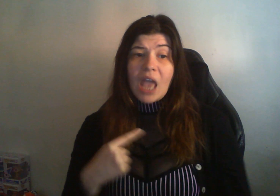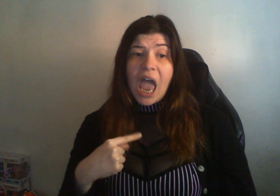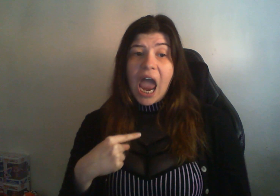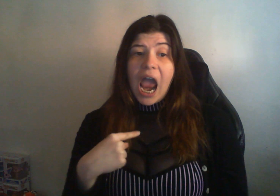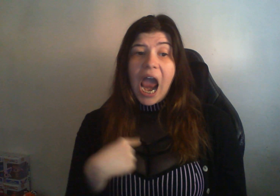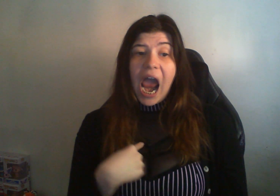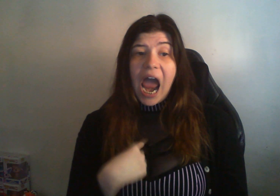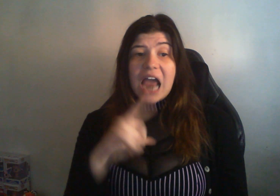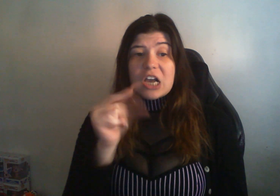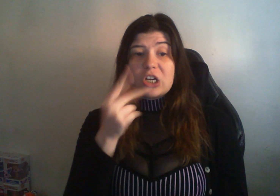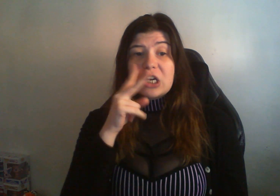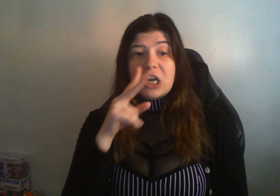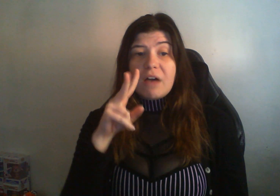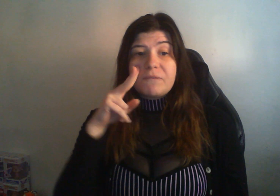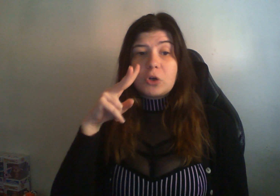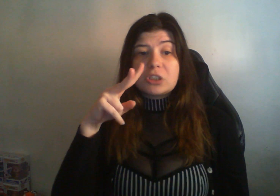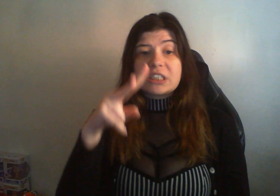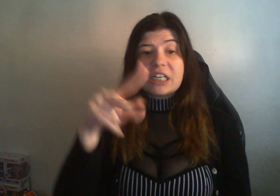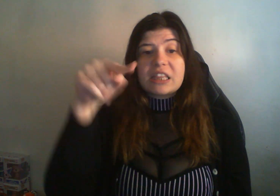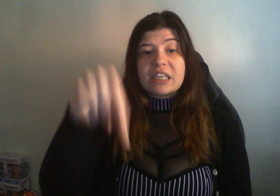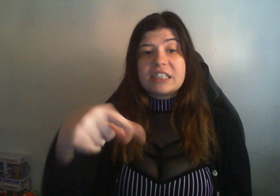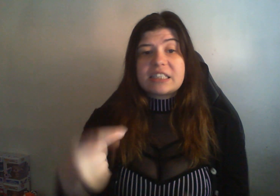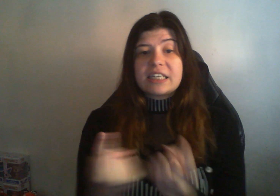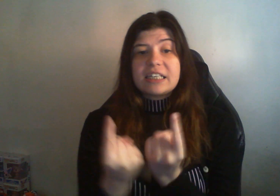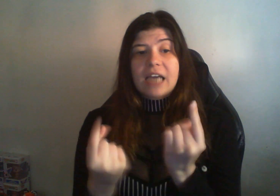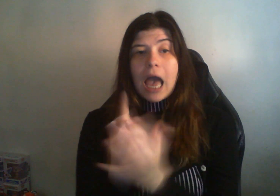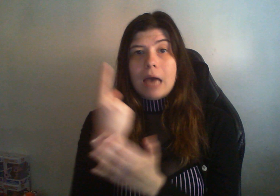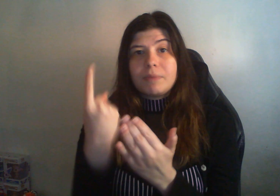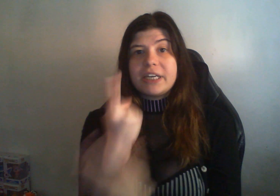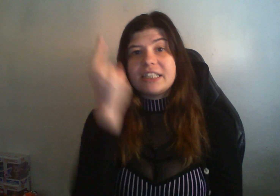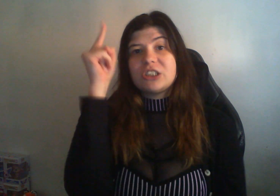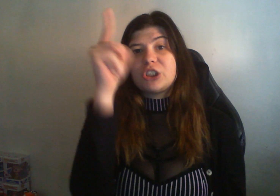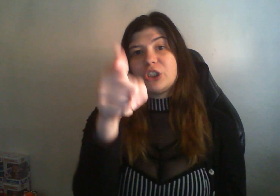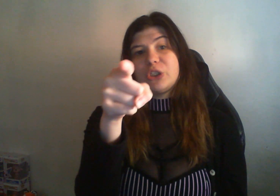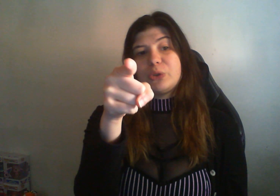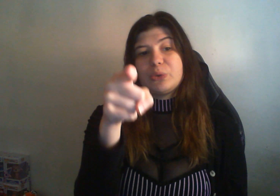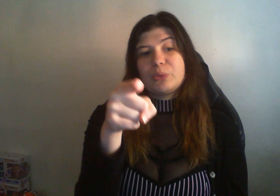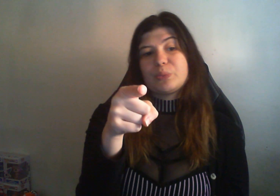blue. I could not foresee this thing happening to you.